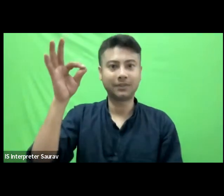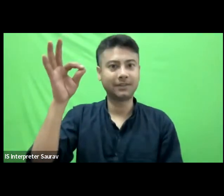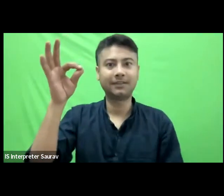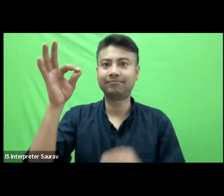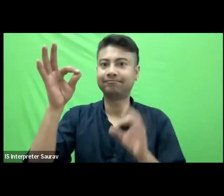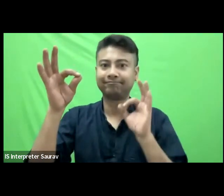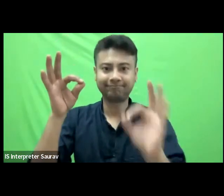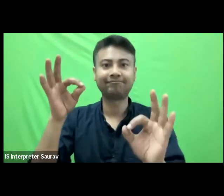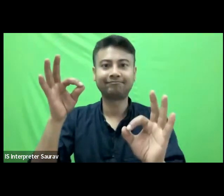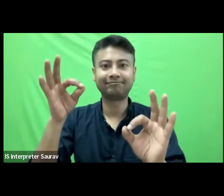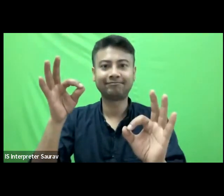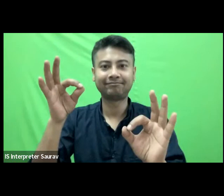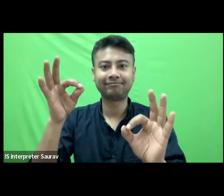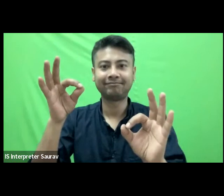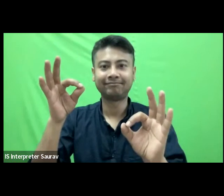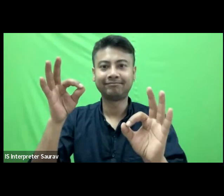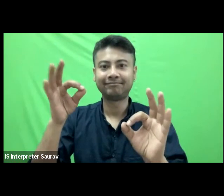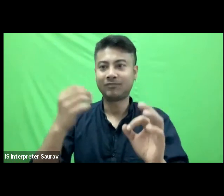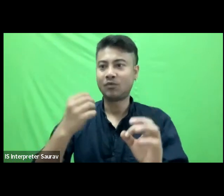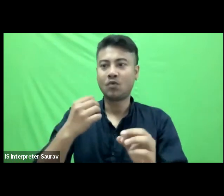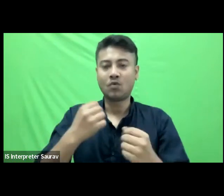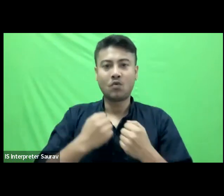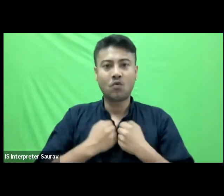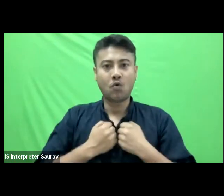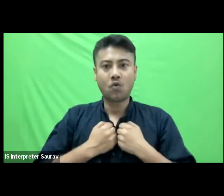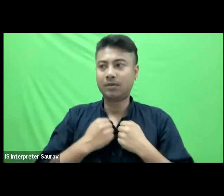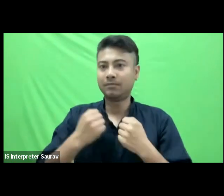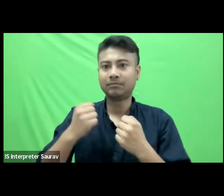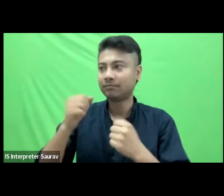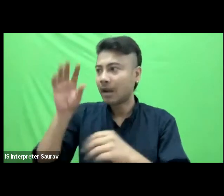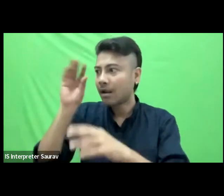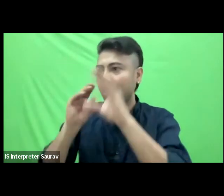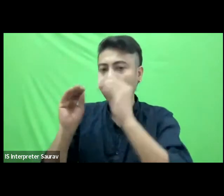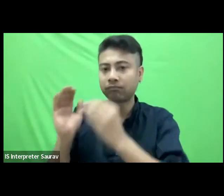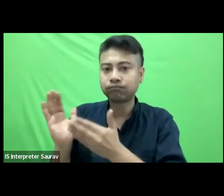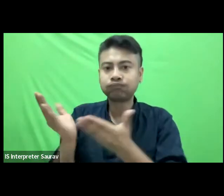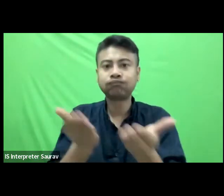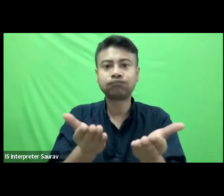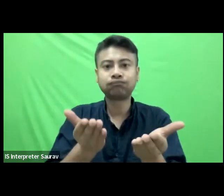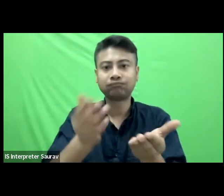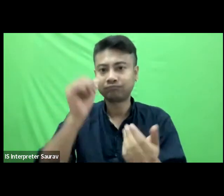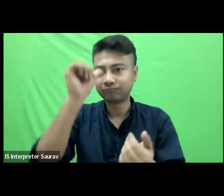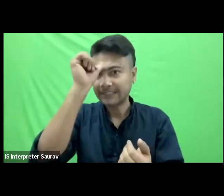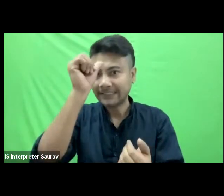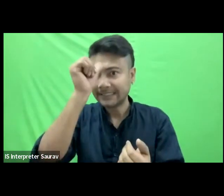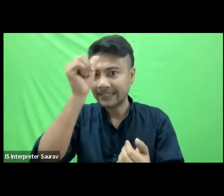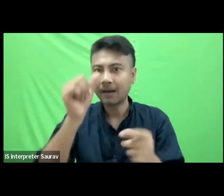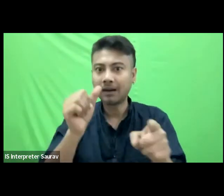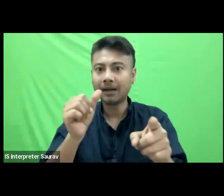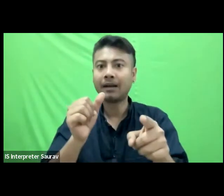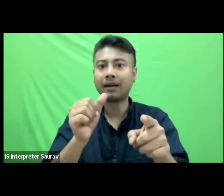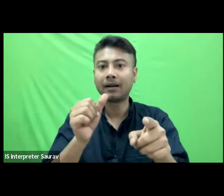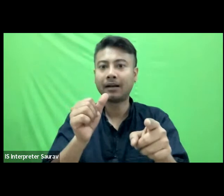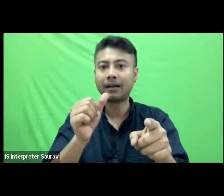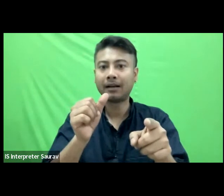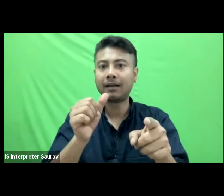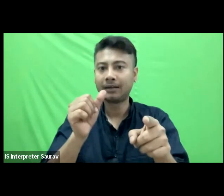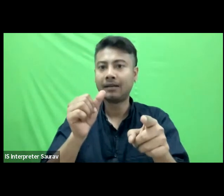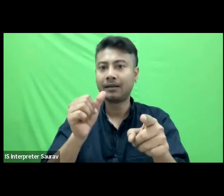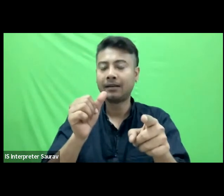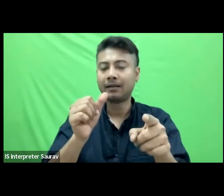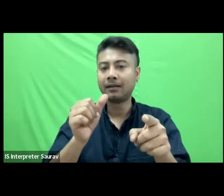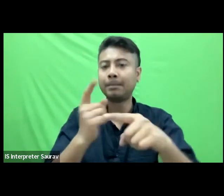with colleagues in India and beyond. Particularly in the case of India, I think we share certain